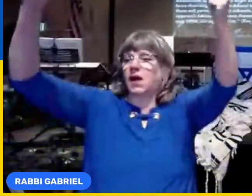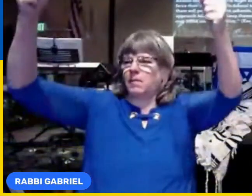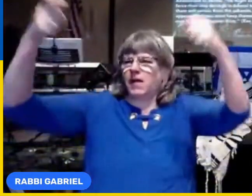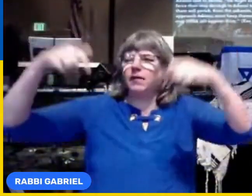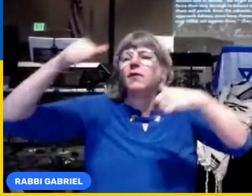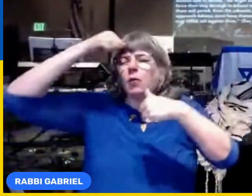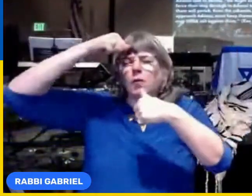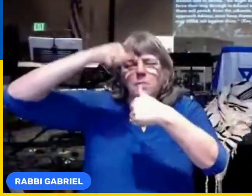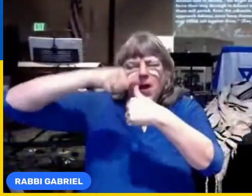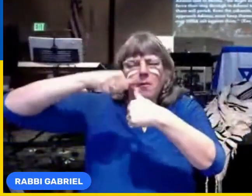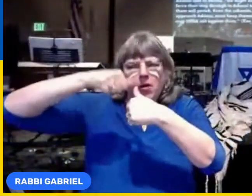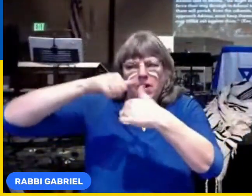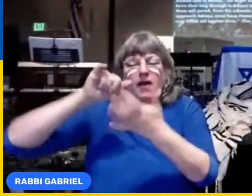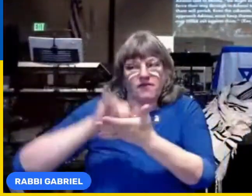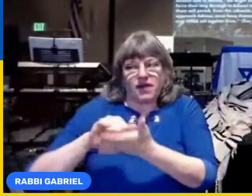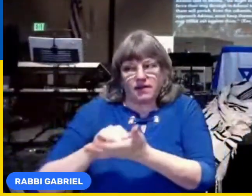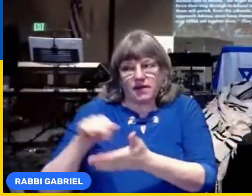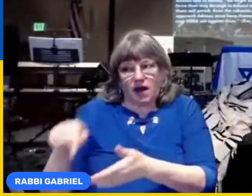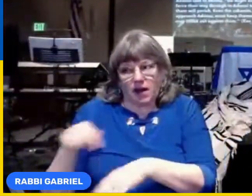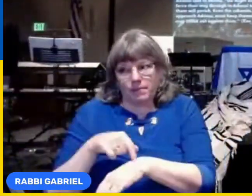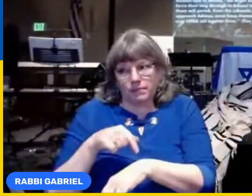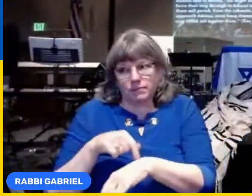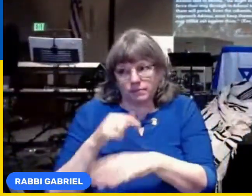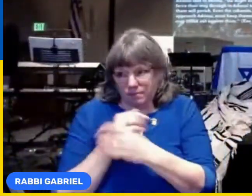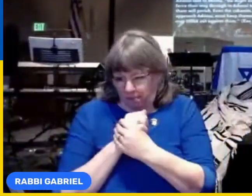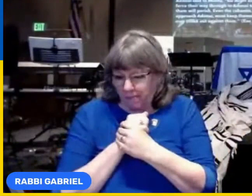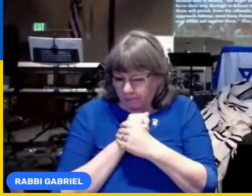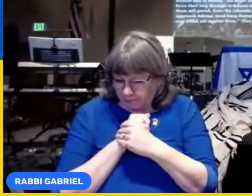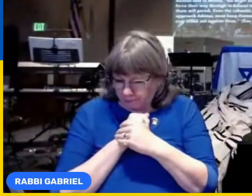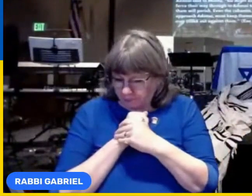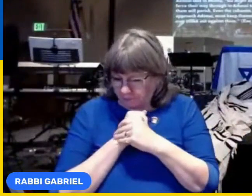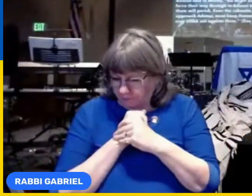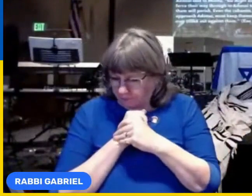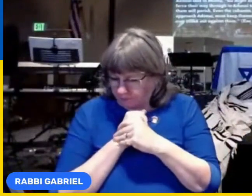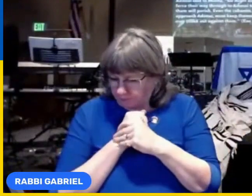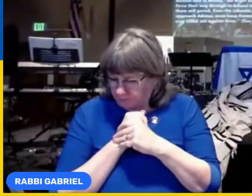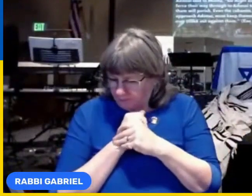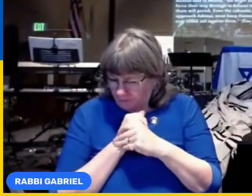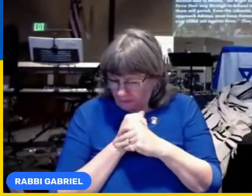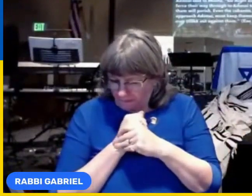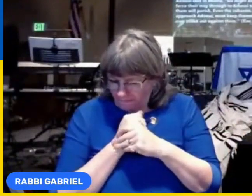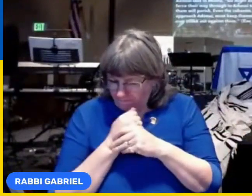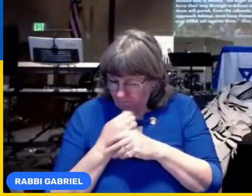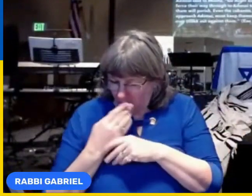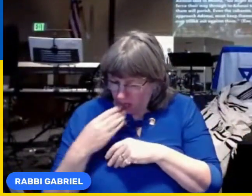So we repeat the same thing that happened at Mount Horeb.